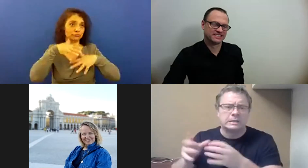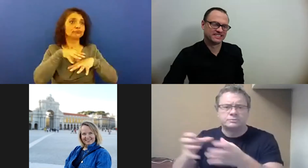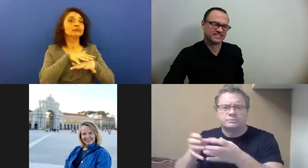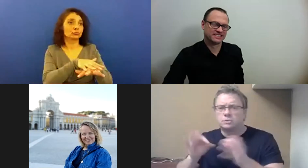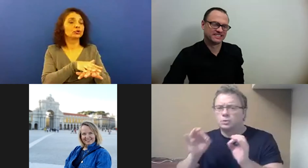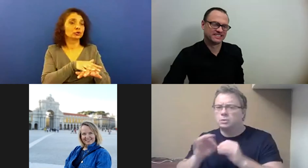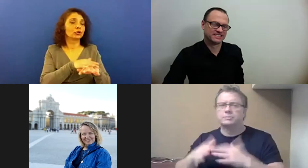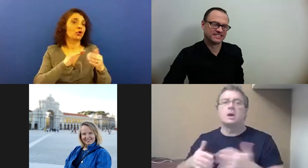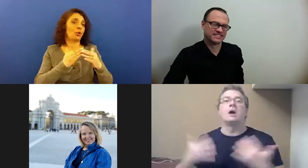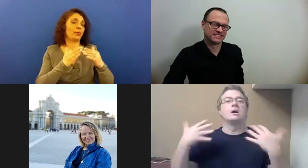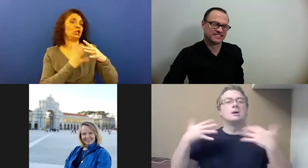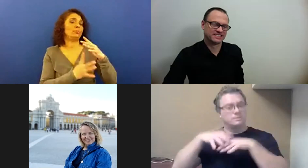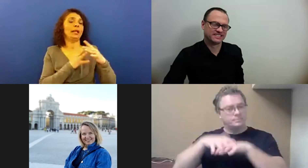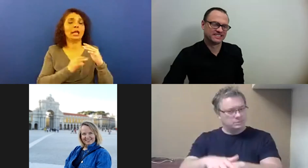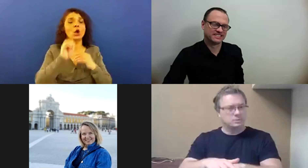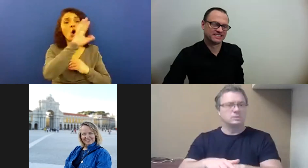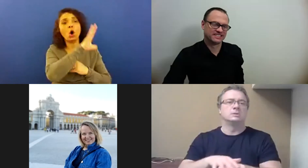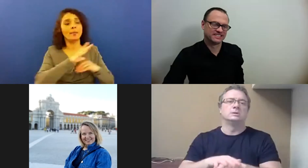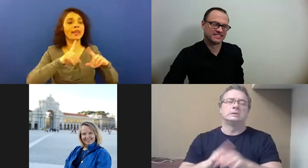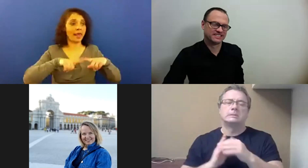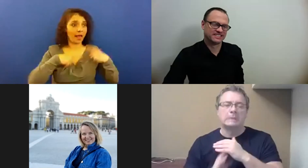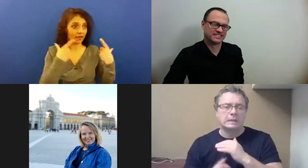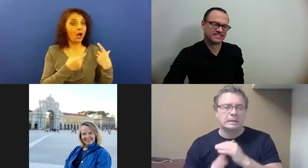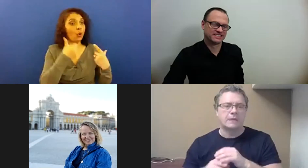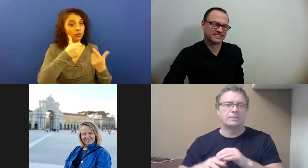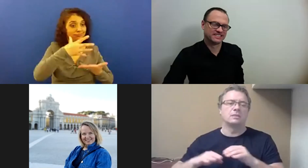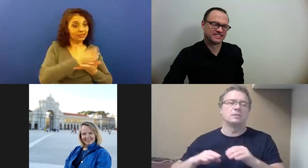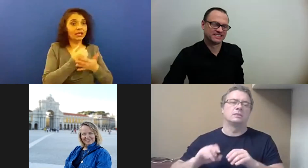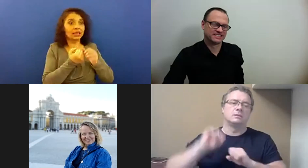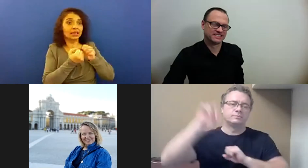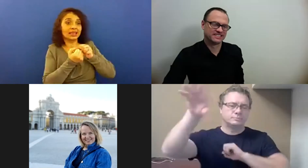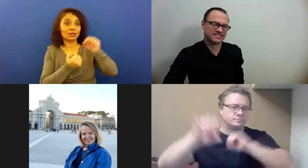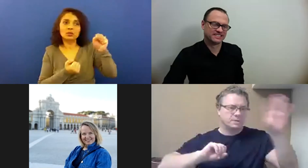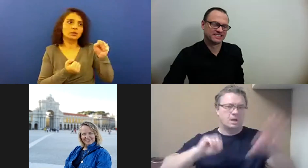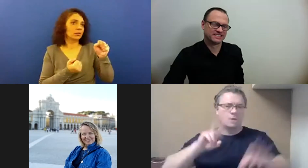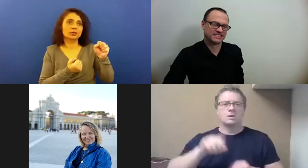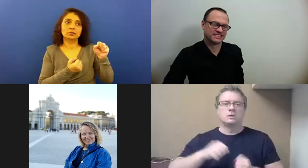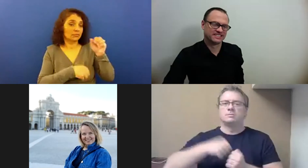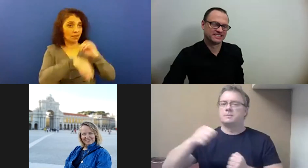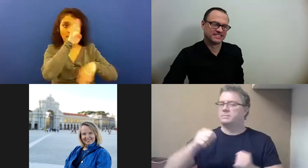European community, you're failing us as deaf people.